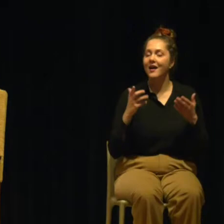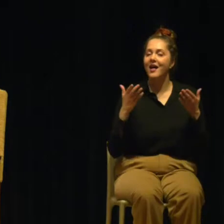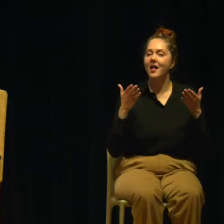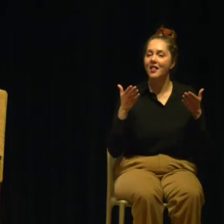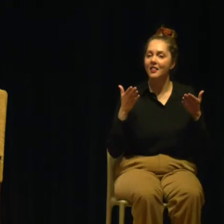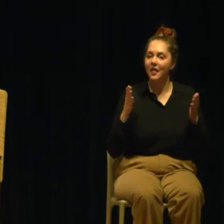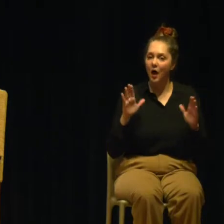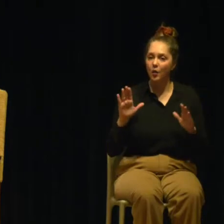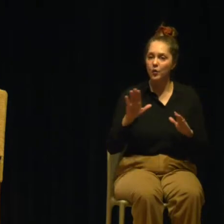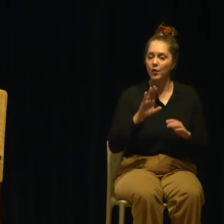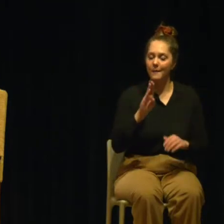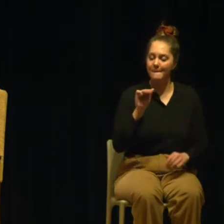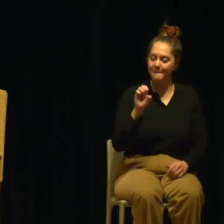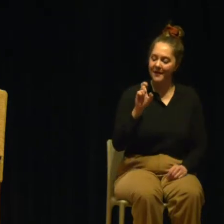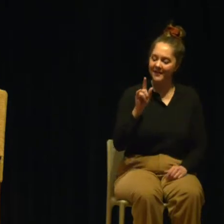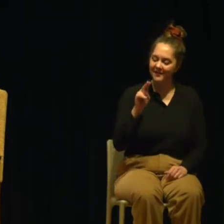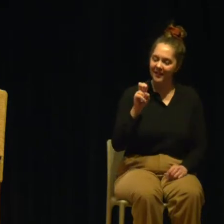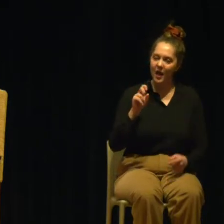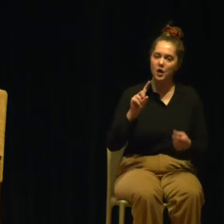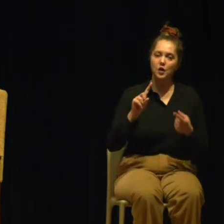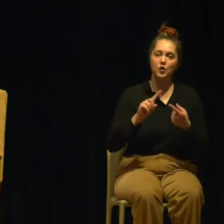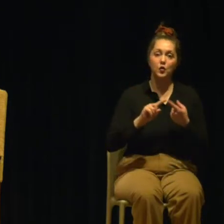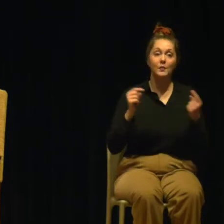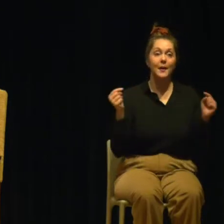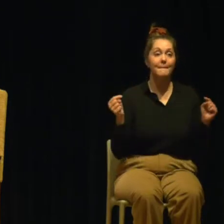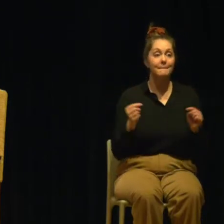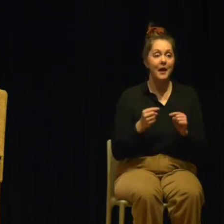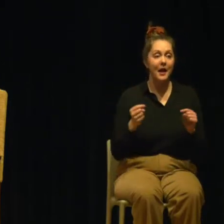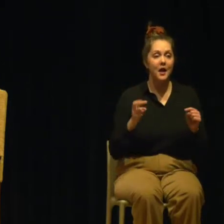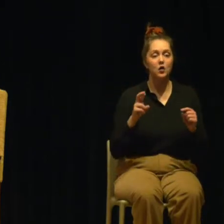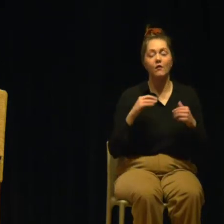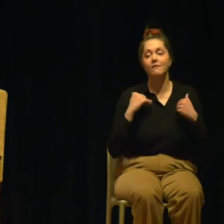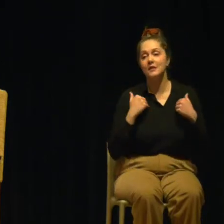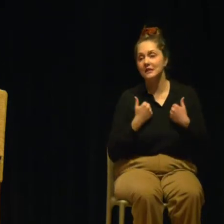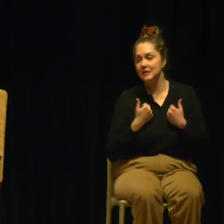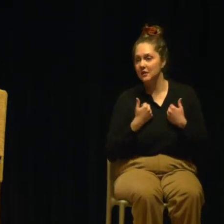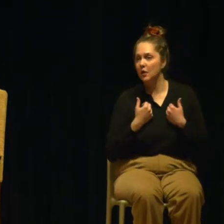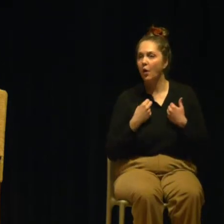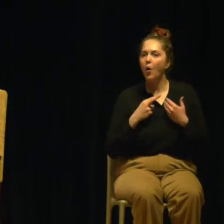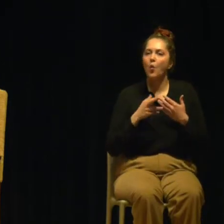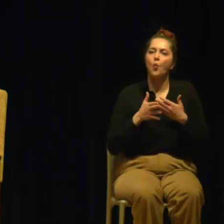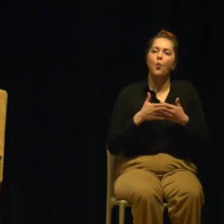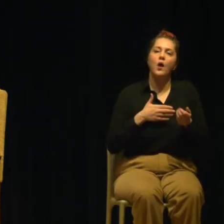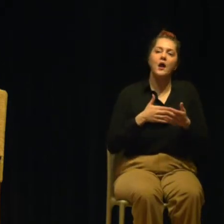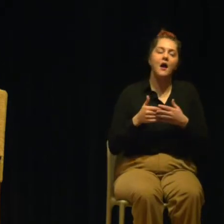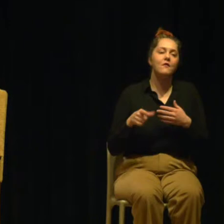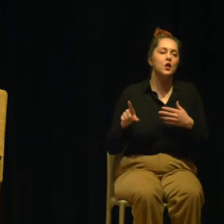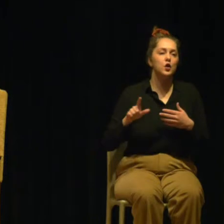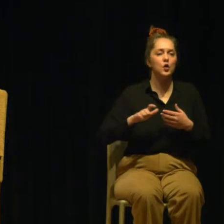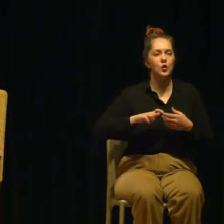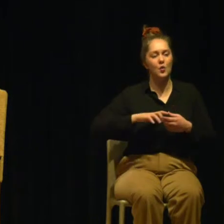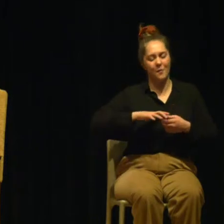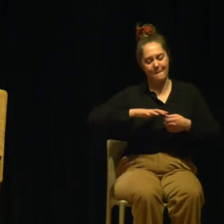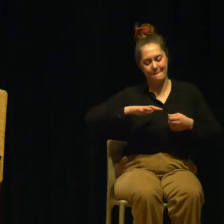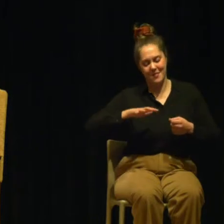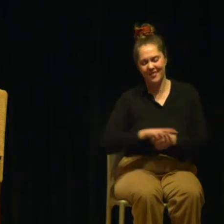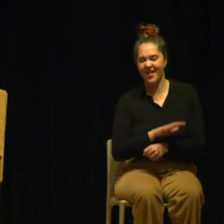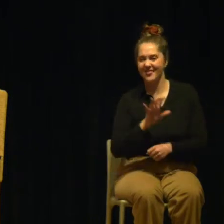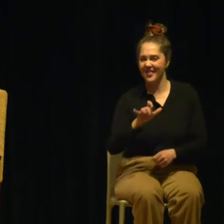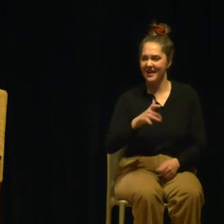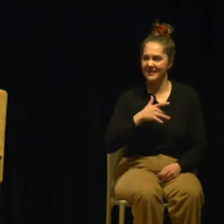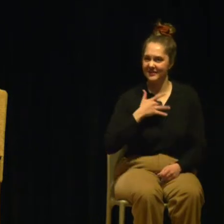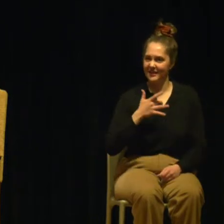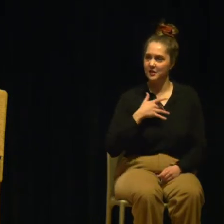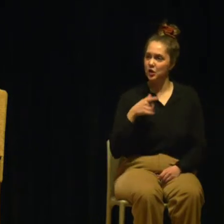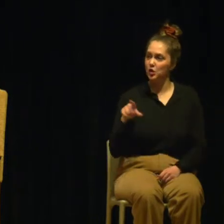allow your baseline to be pain or fatigue or whatever, you blunt that sense because you need